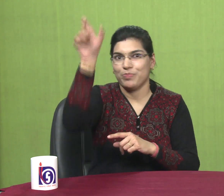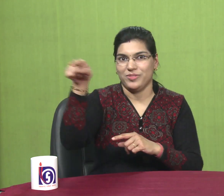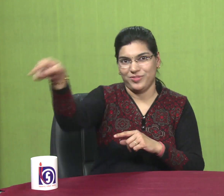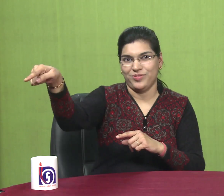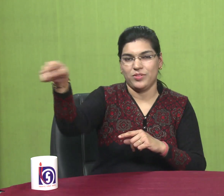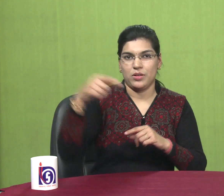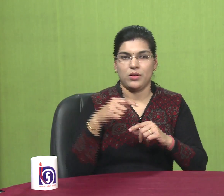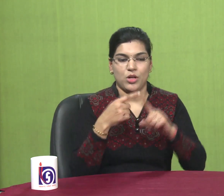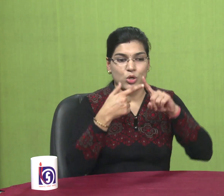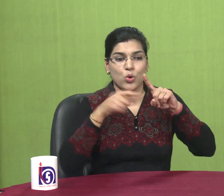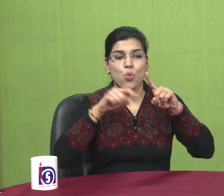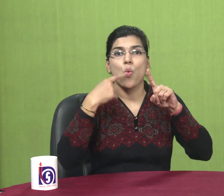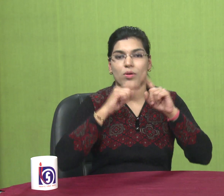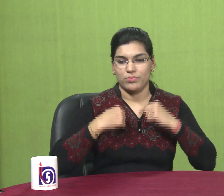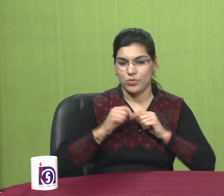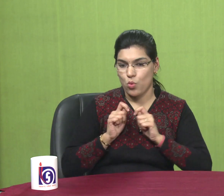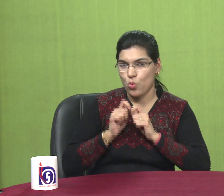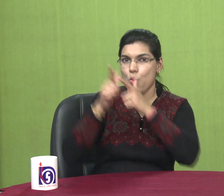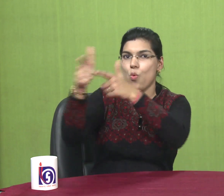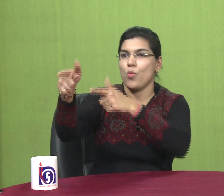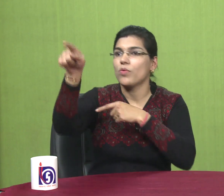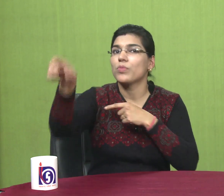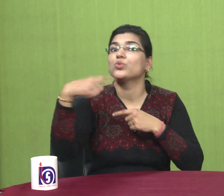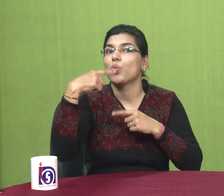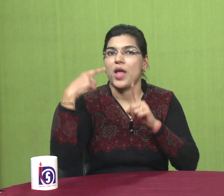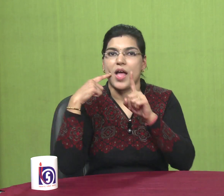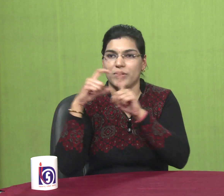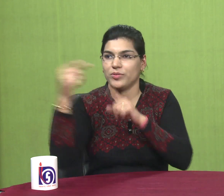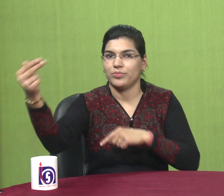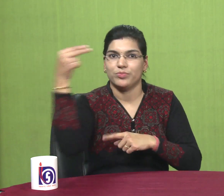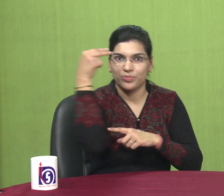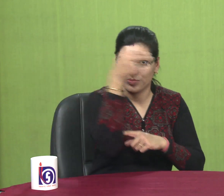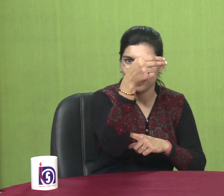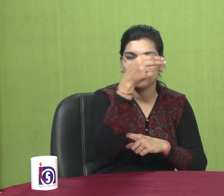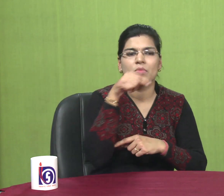So first we compose it and write who do you want to write. So to